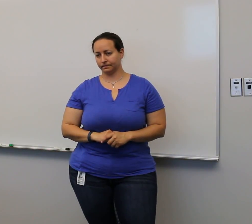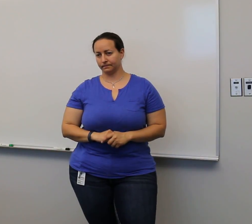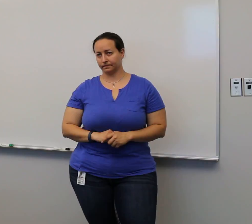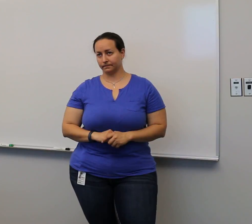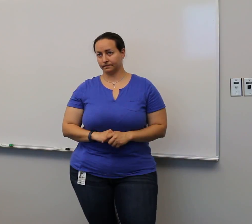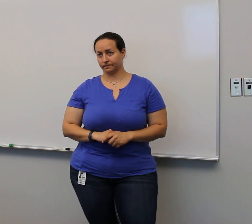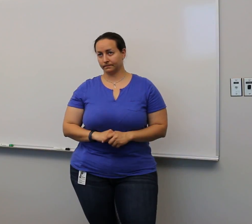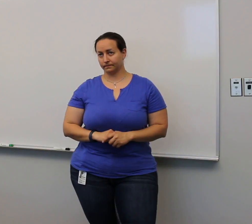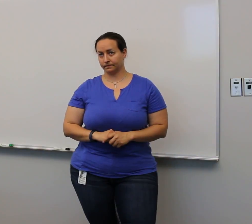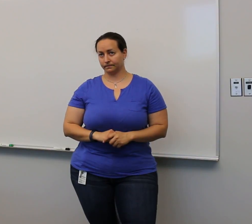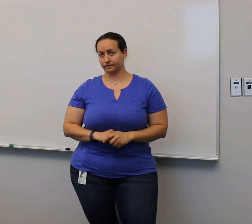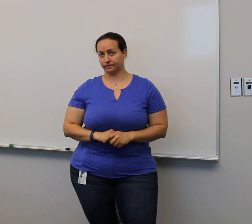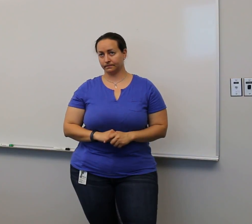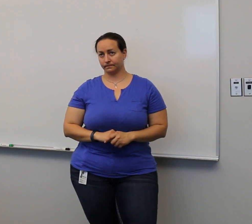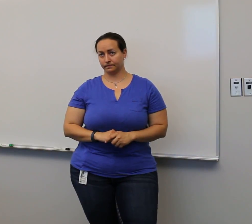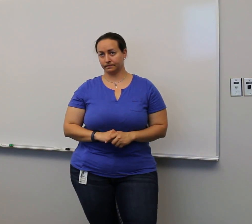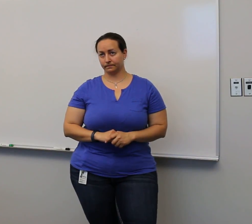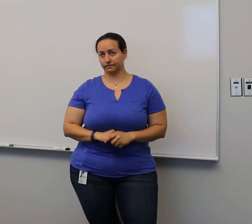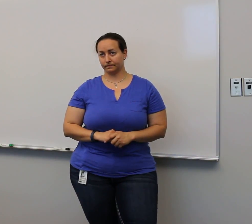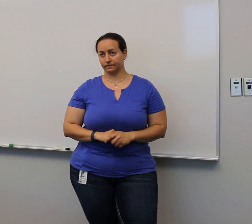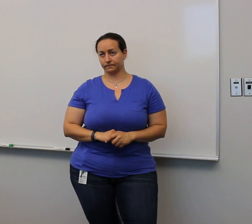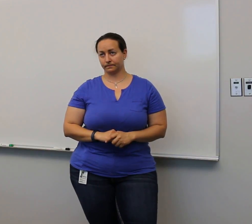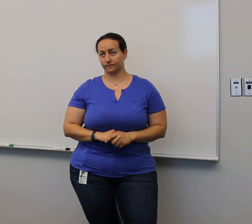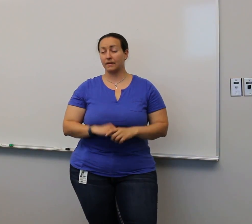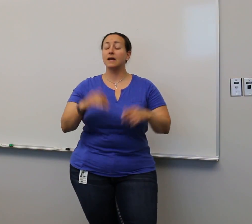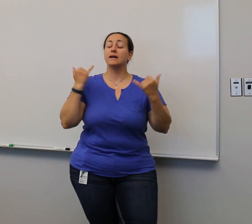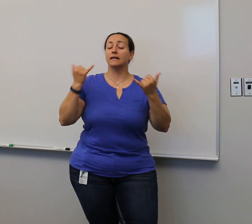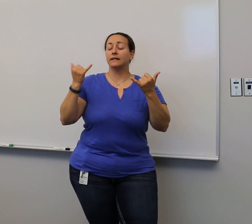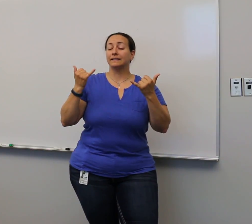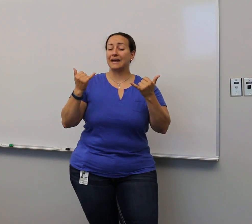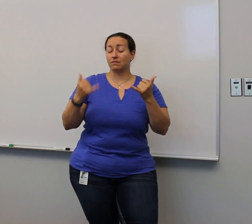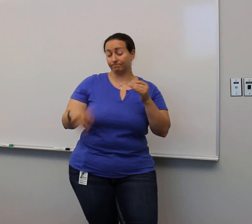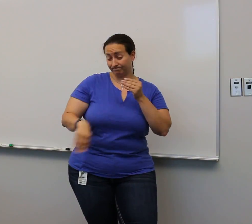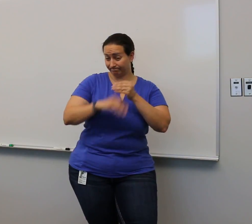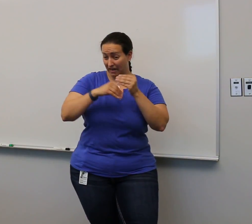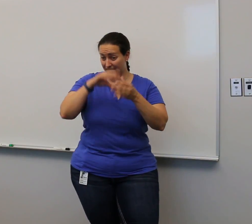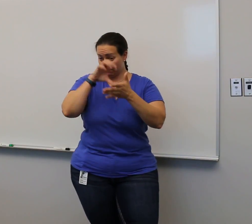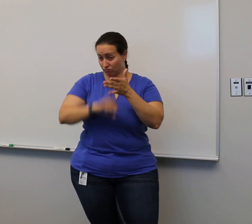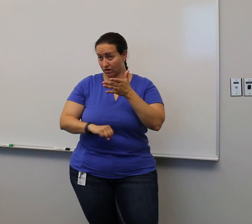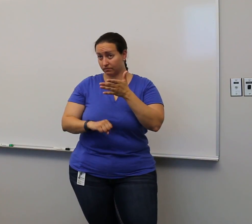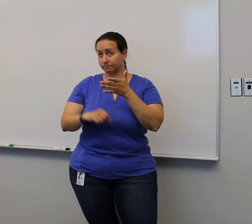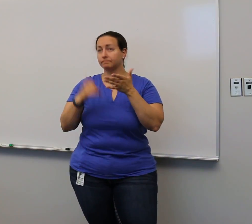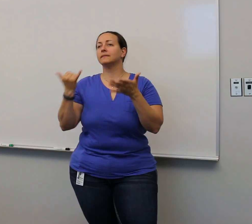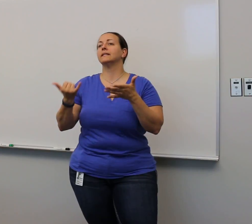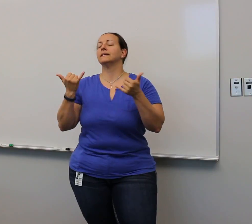multiplying and dividing with integers. And to do that, we need to remember our sign combinations.